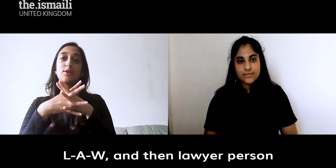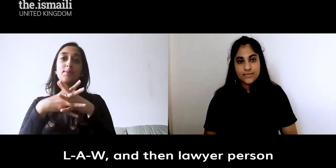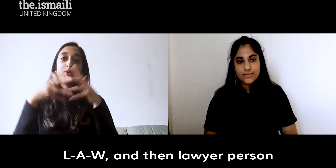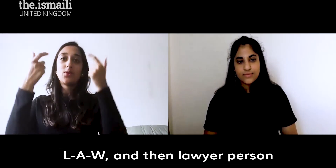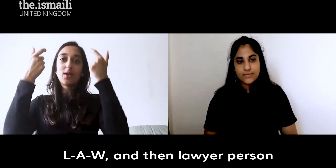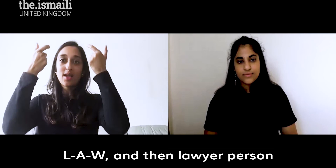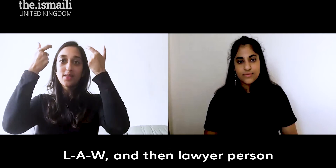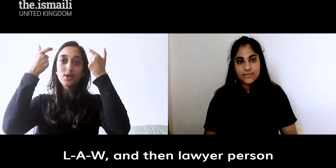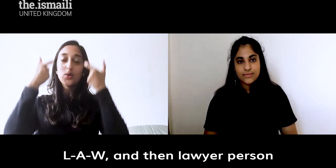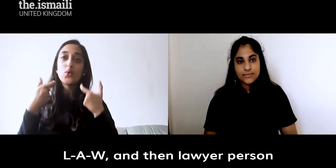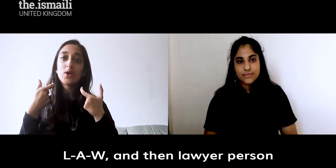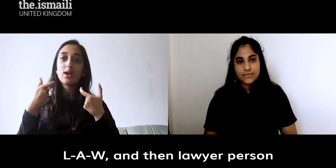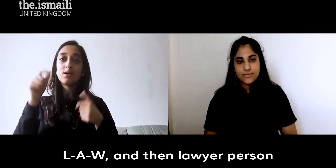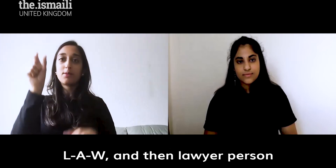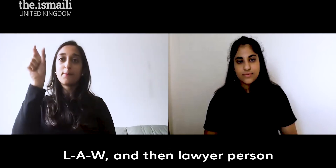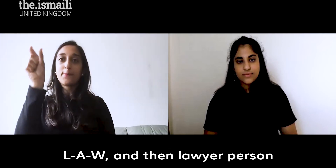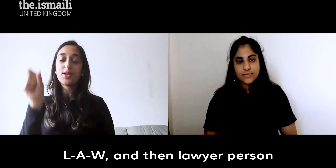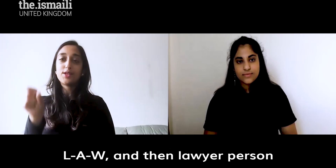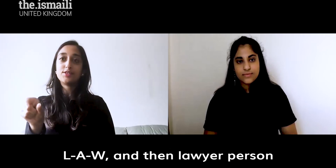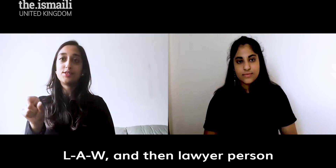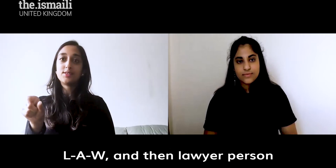A-W. And then lawyer. Person.